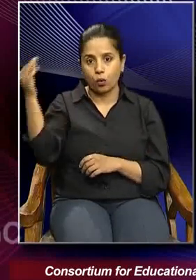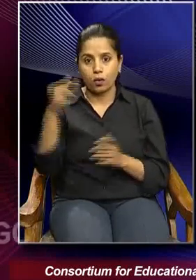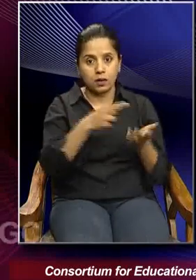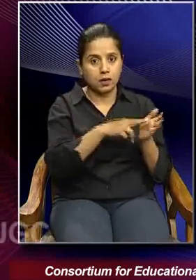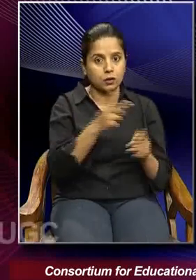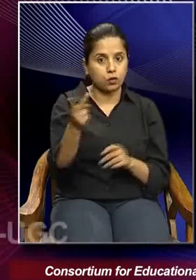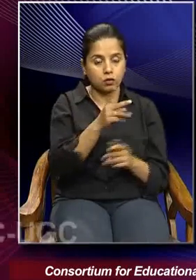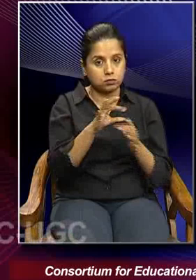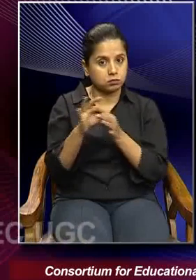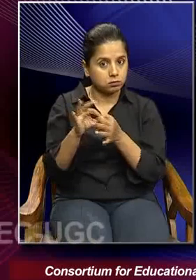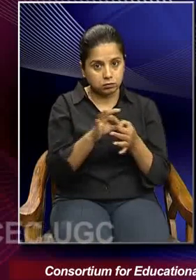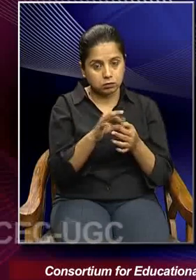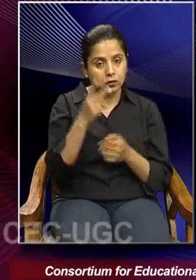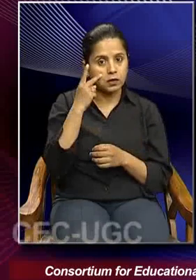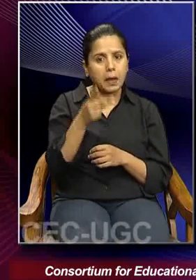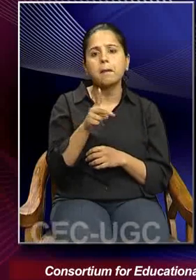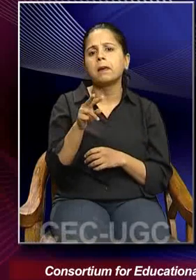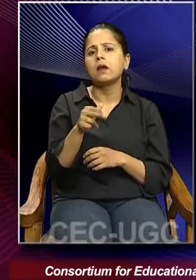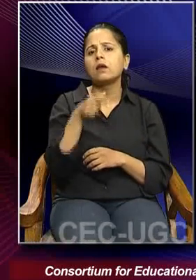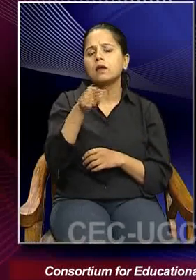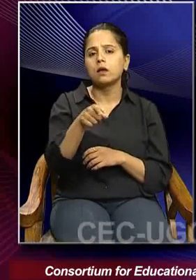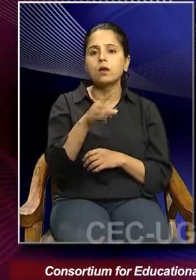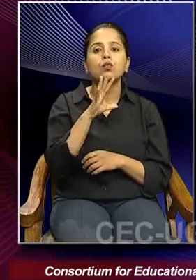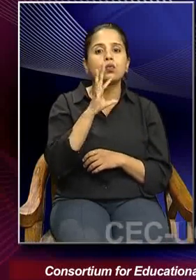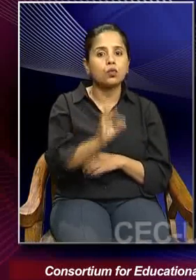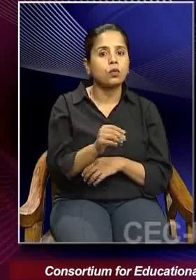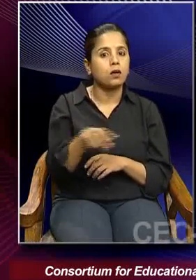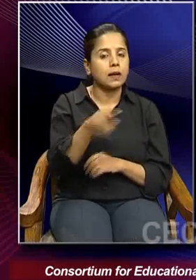Prakriti, which are considered to be absolute and